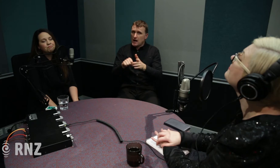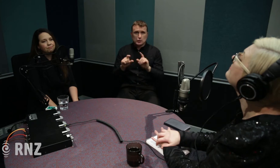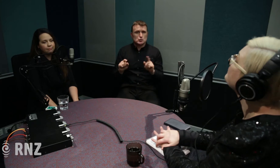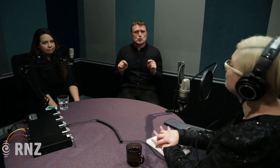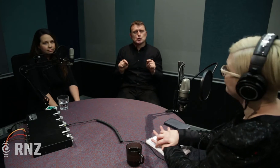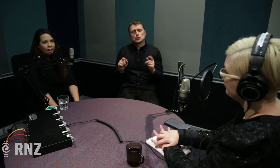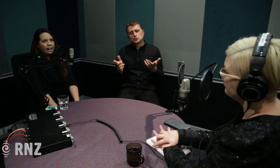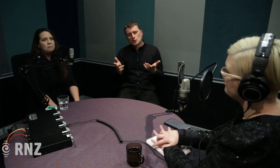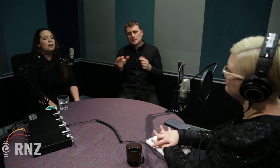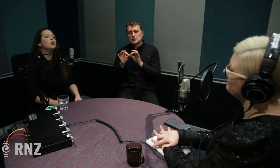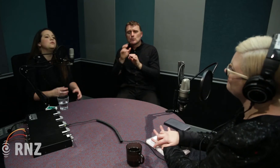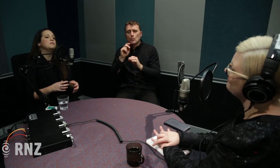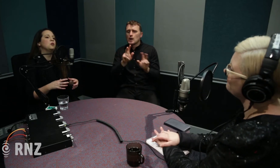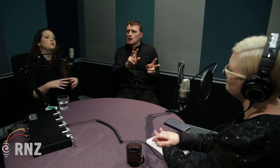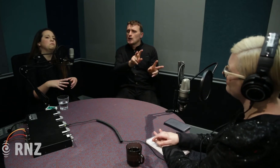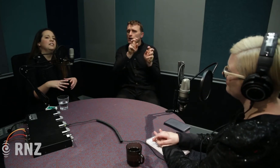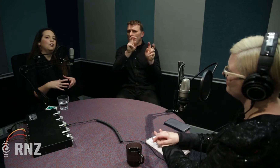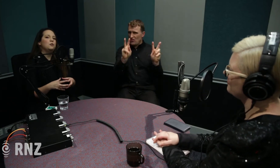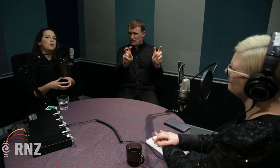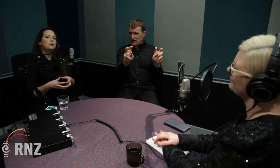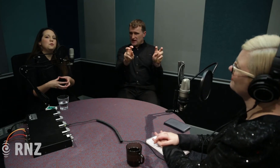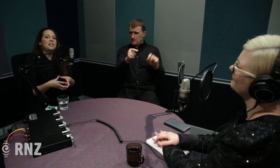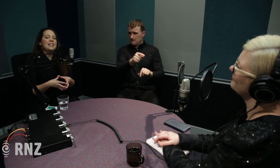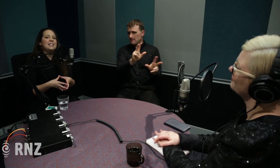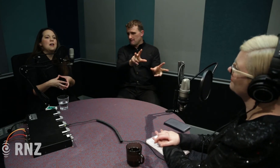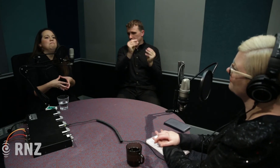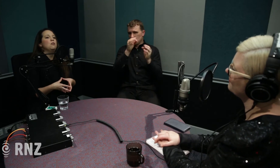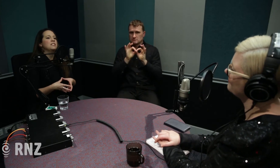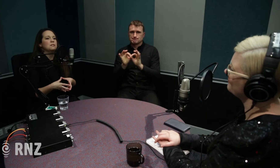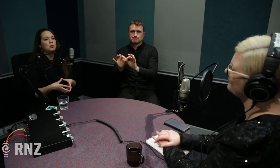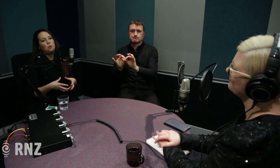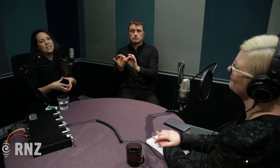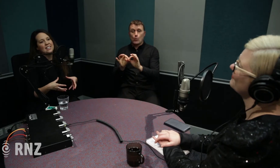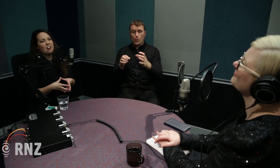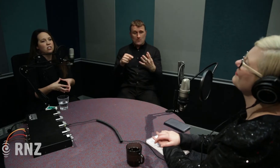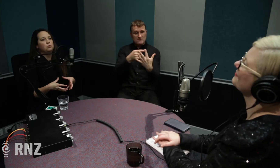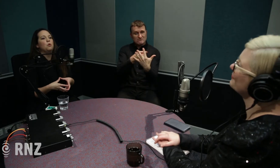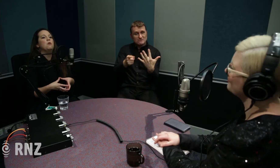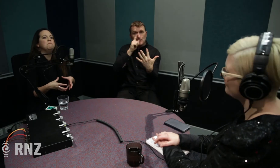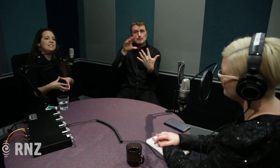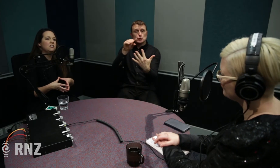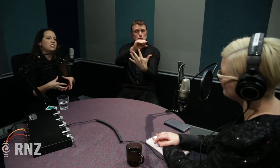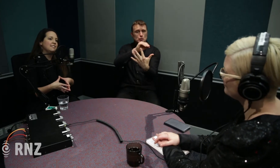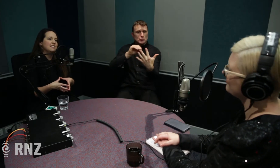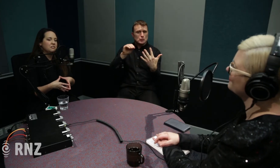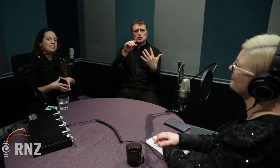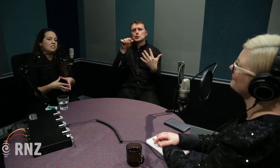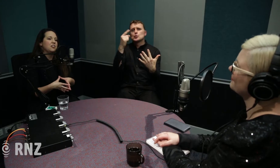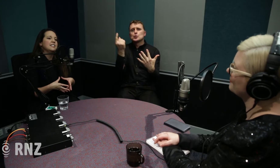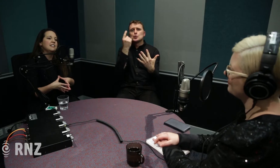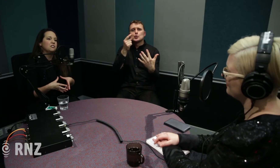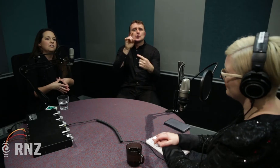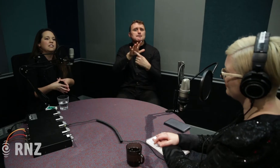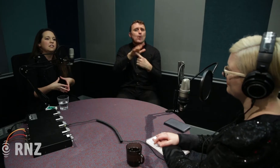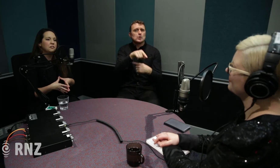themes. And who's the most, who in that moment is the most poignant character? What message is the director